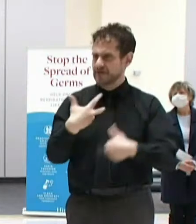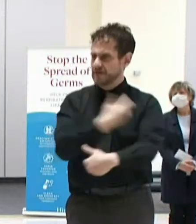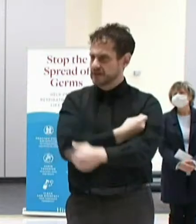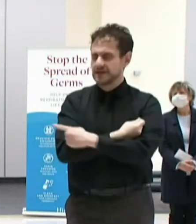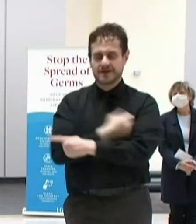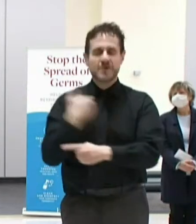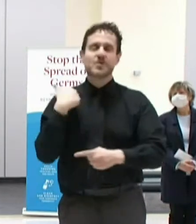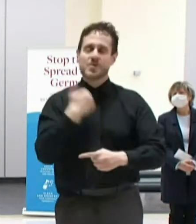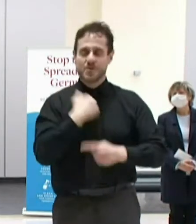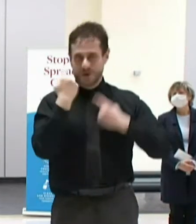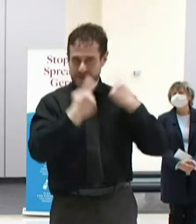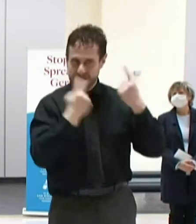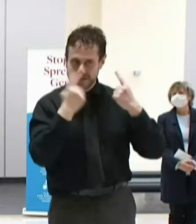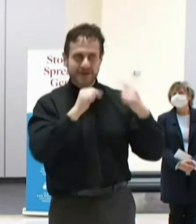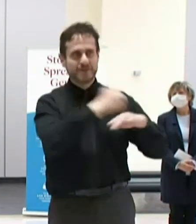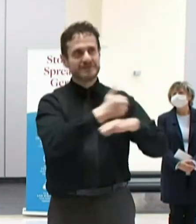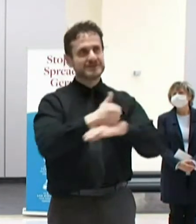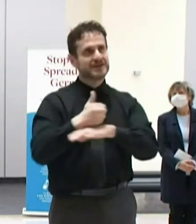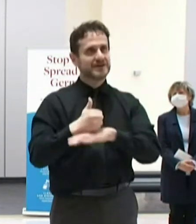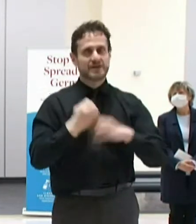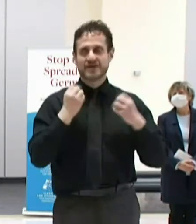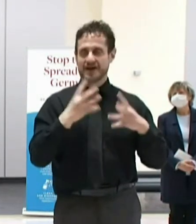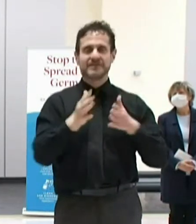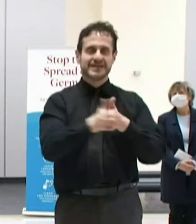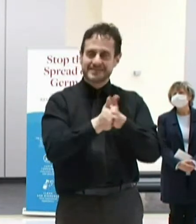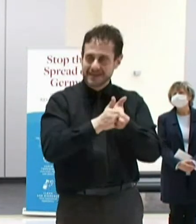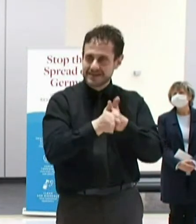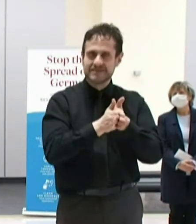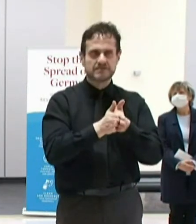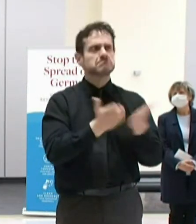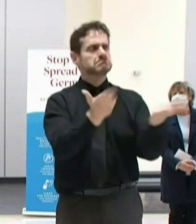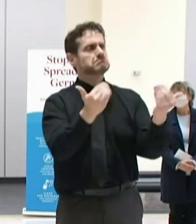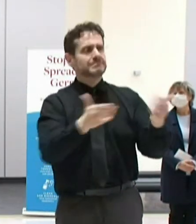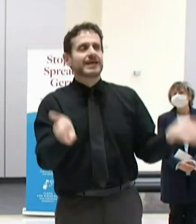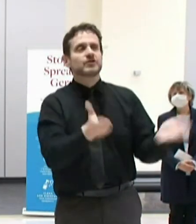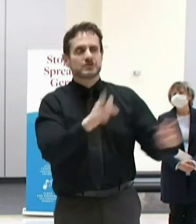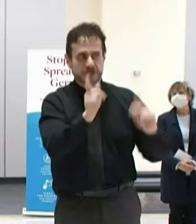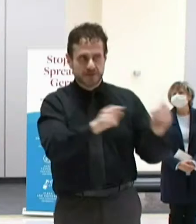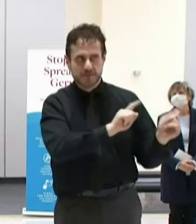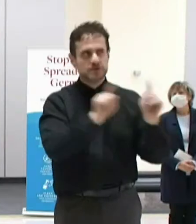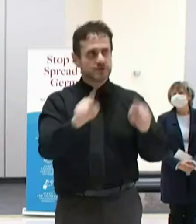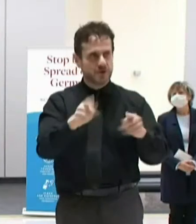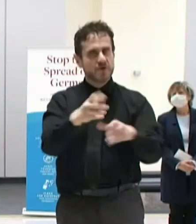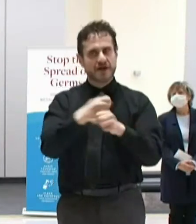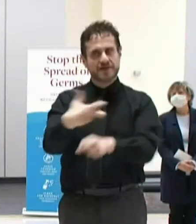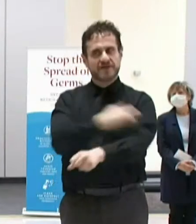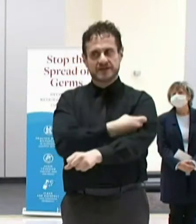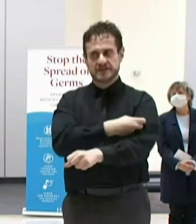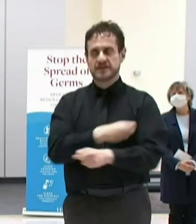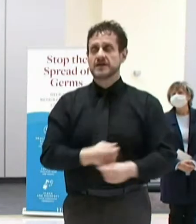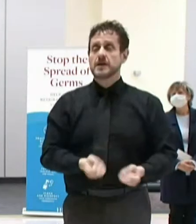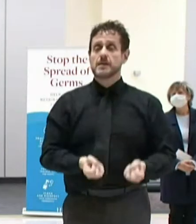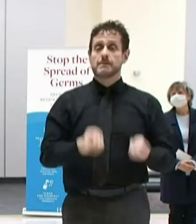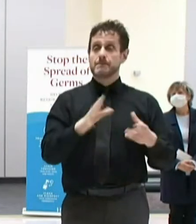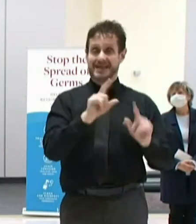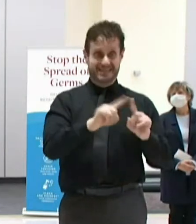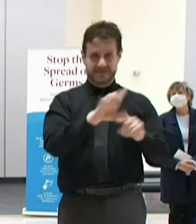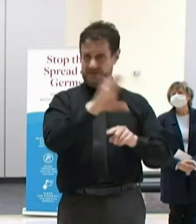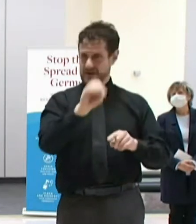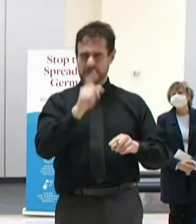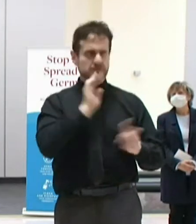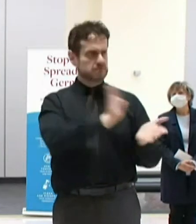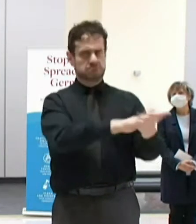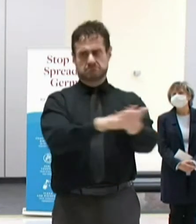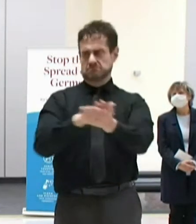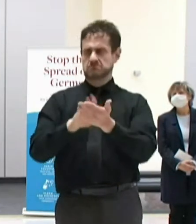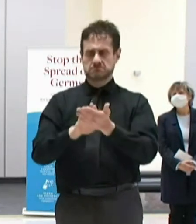We are, as you know, we've put up a lot of incentives for folks to get vaccinated. Many of the companies, I want to commend them for stepping